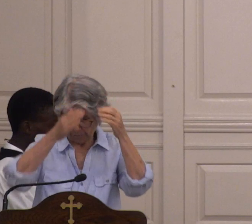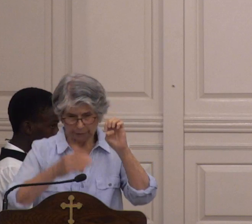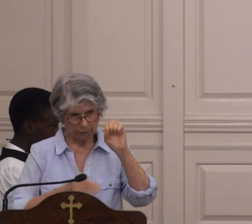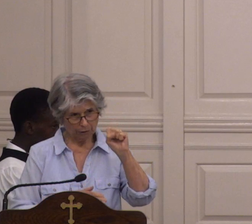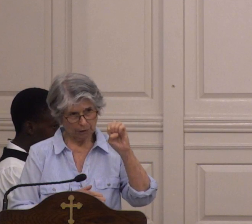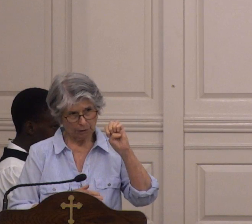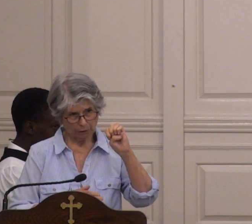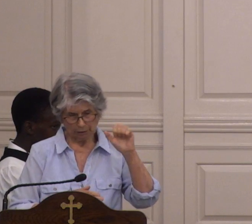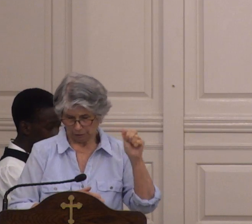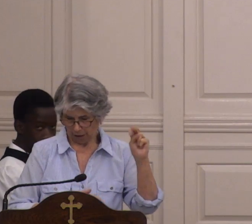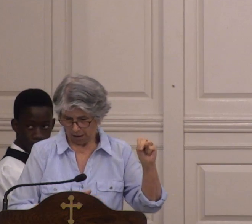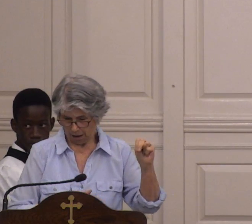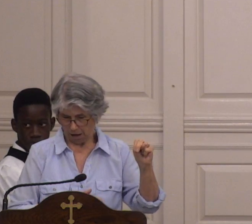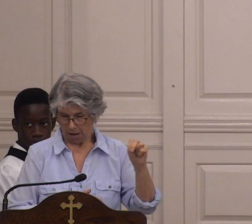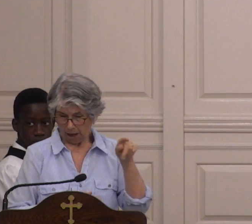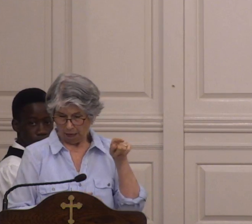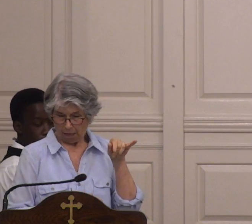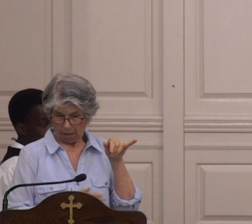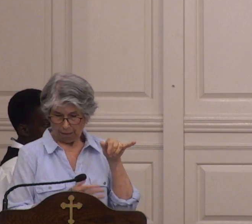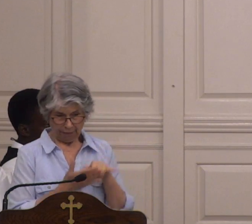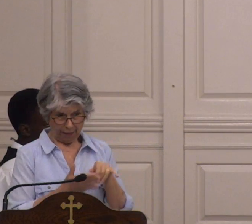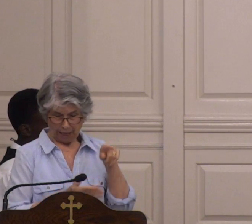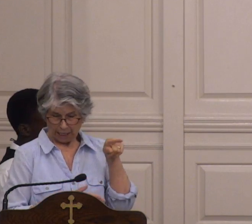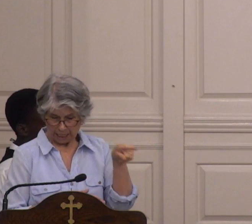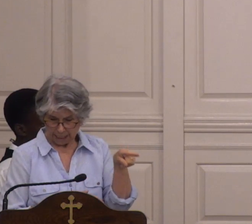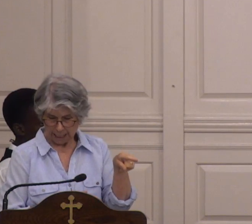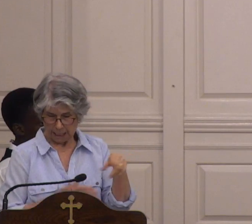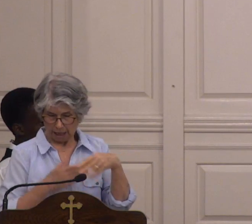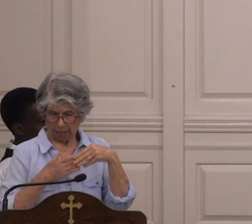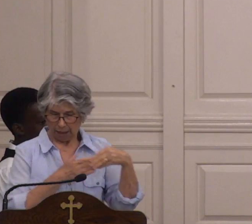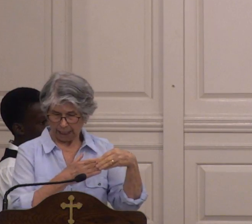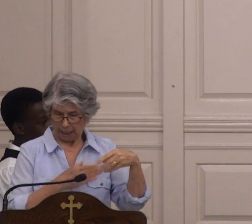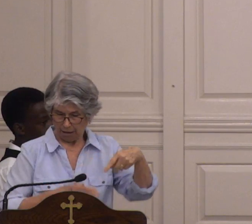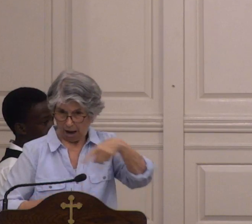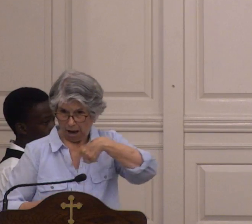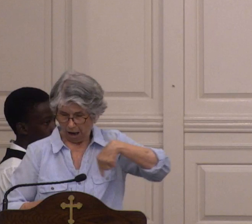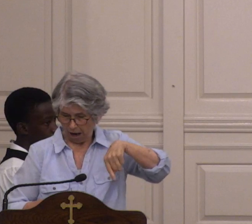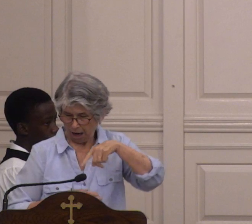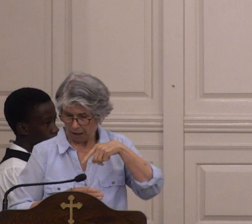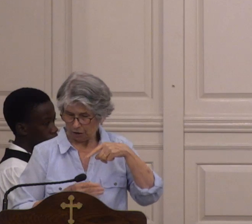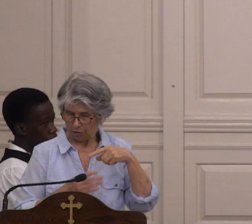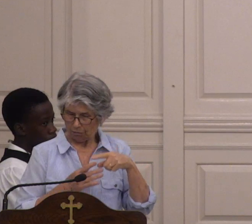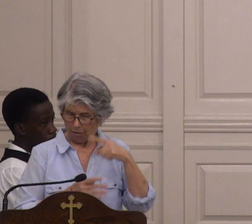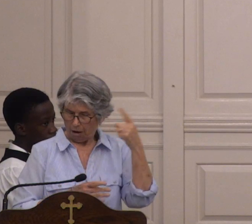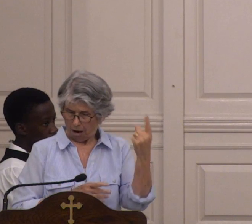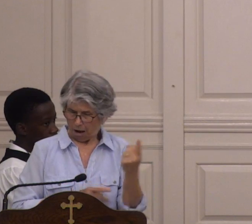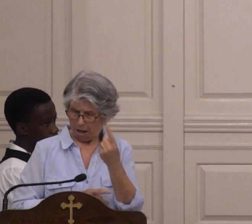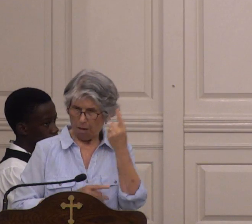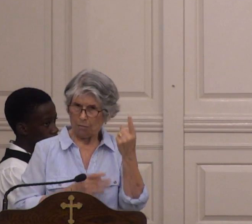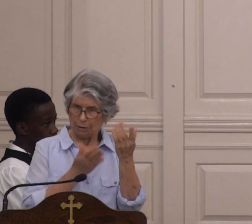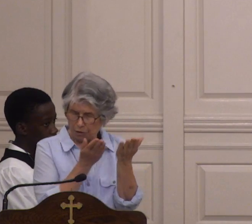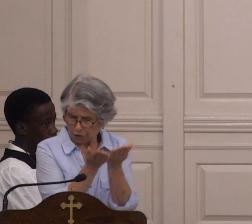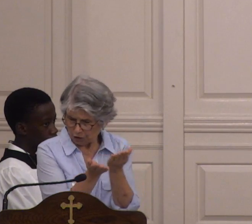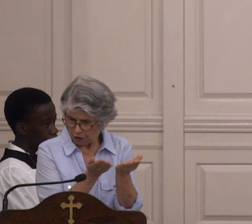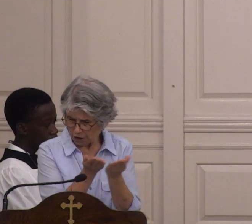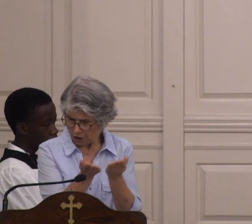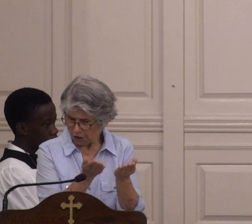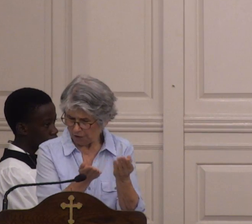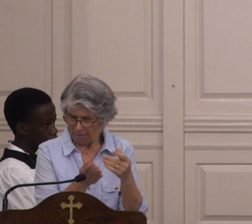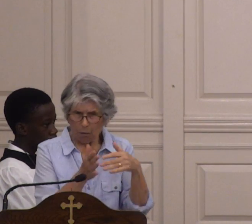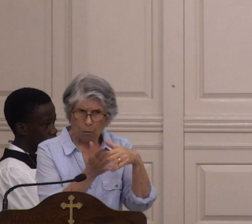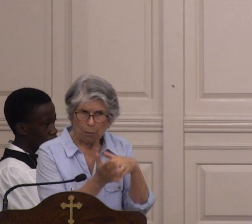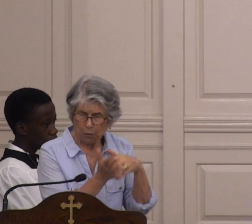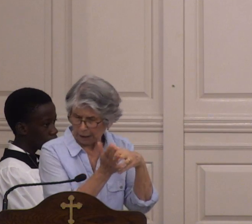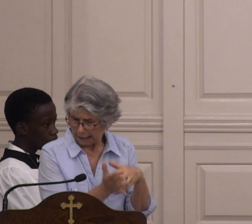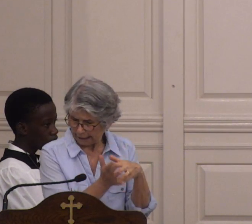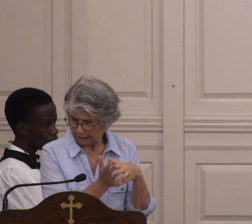that he, as the head of our local church, the Archdiocese of Boston, may help us